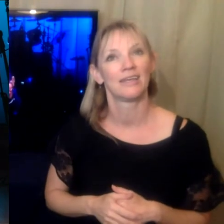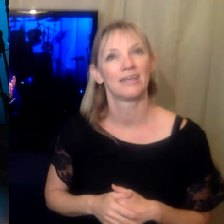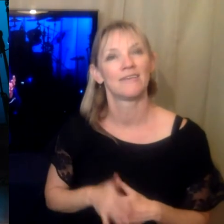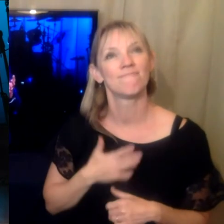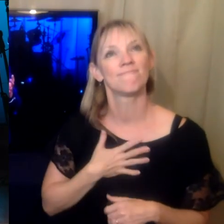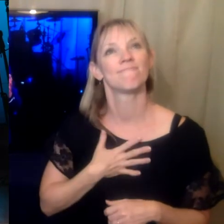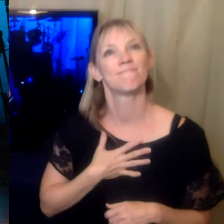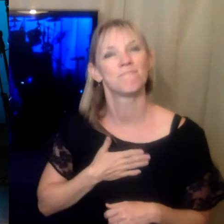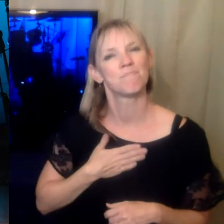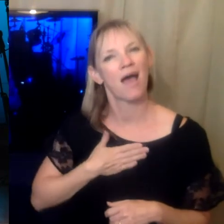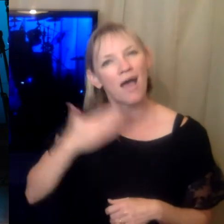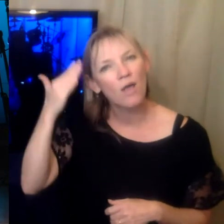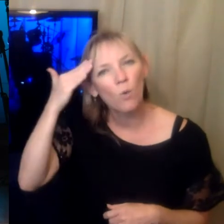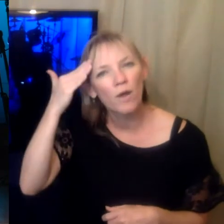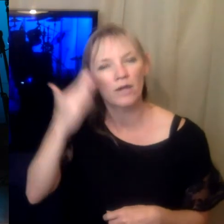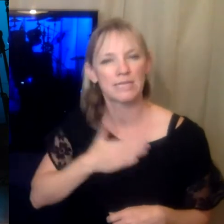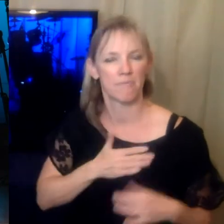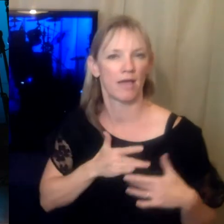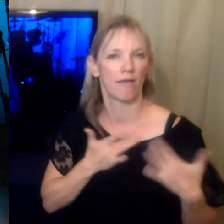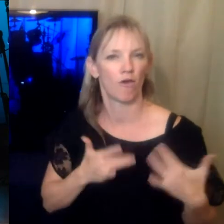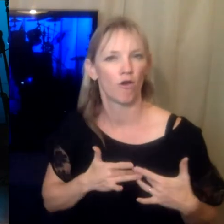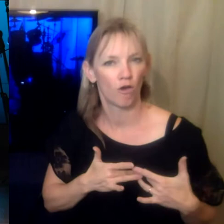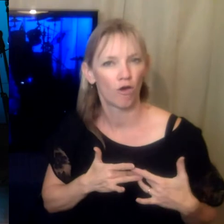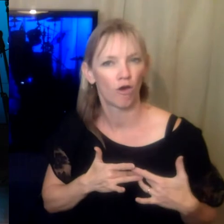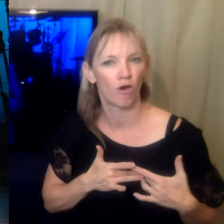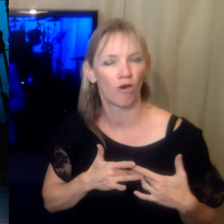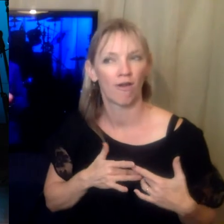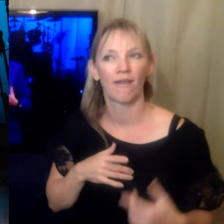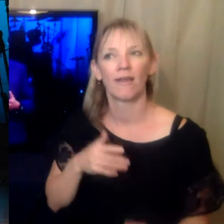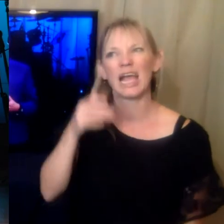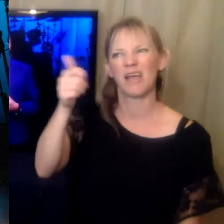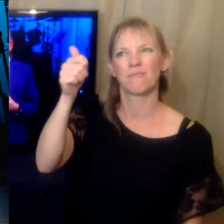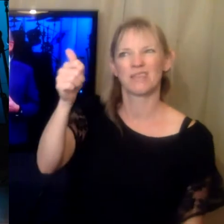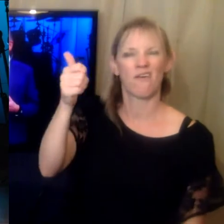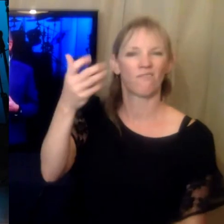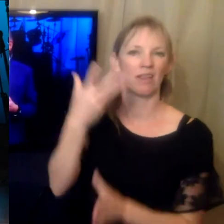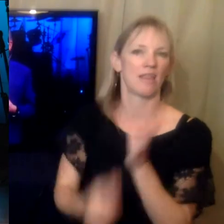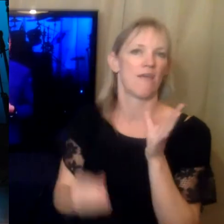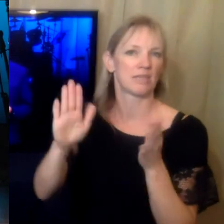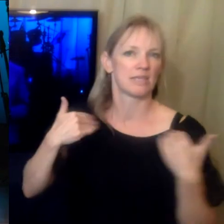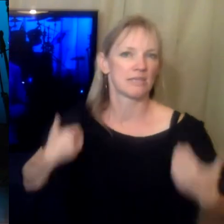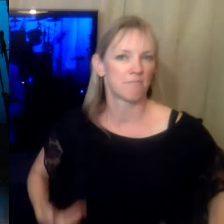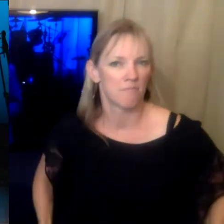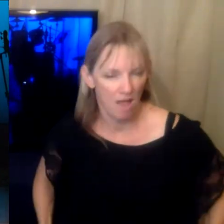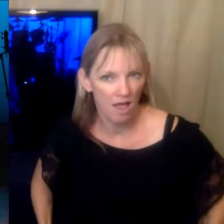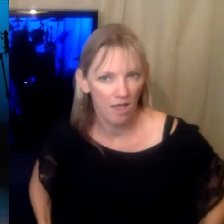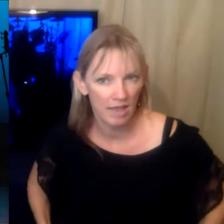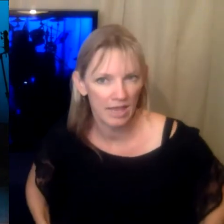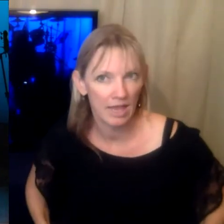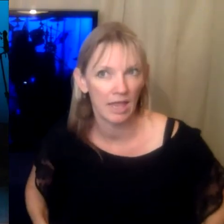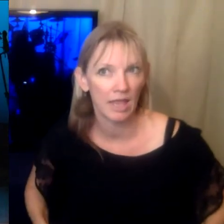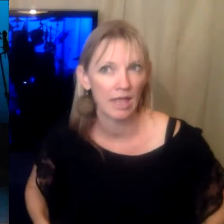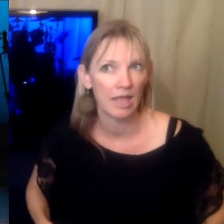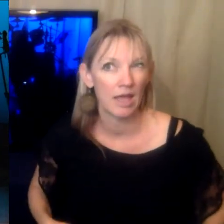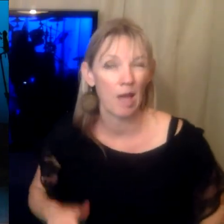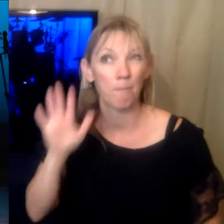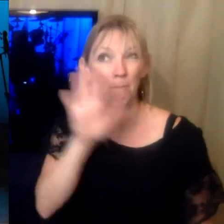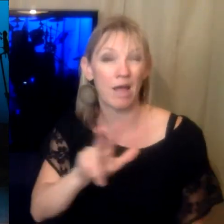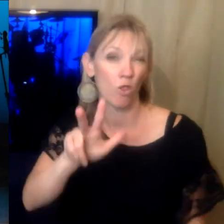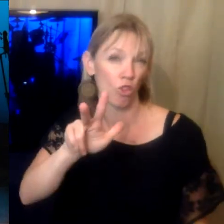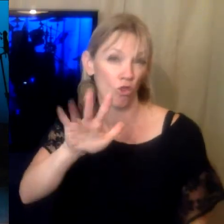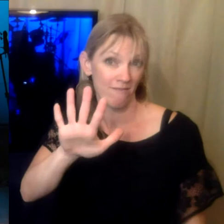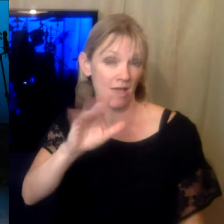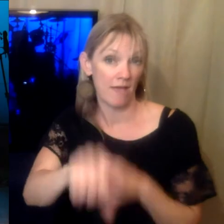awareness and in my heart. You know, he left his body and passed into the greater dimensions of life almost 35 years